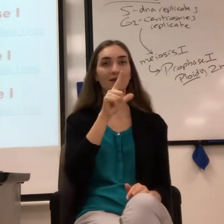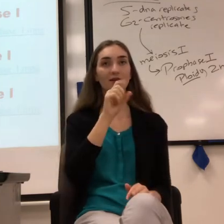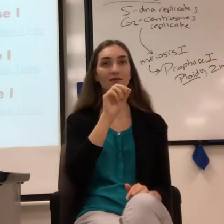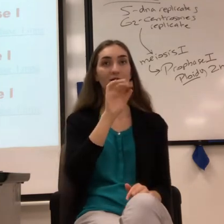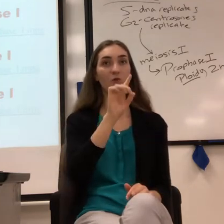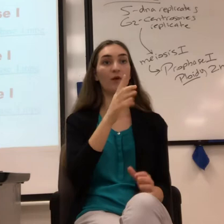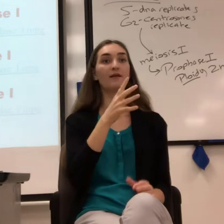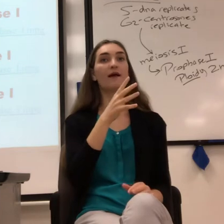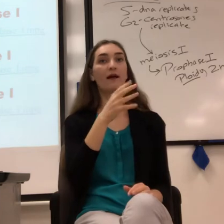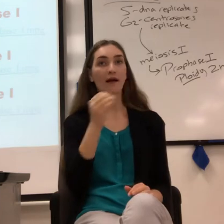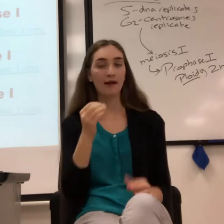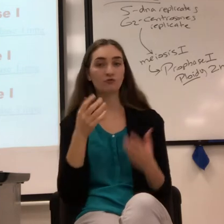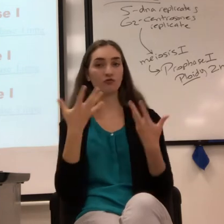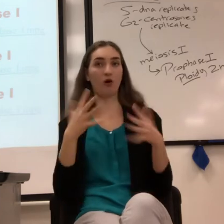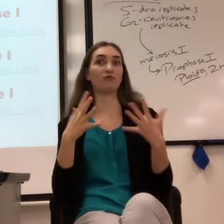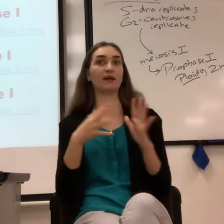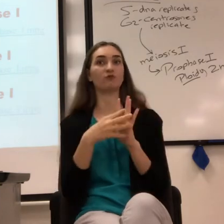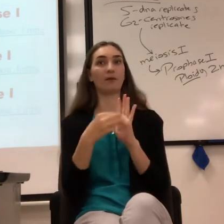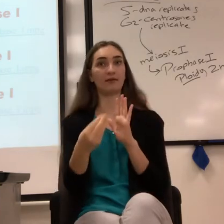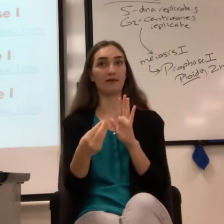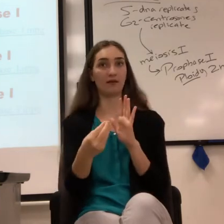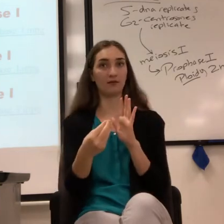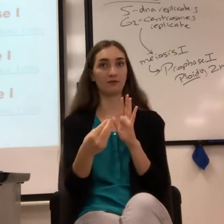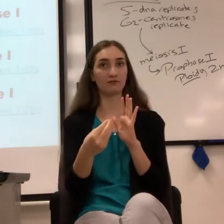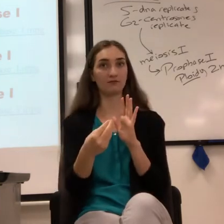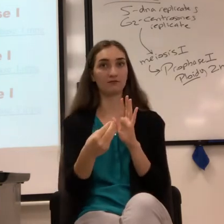So that's important to note.